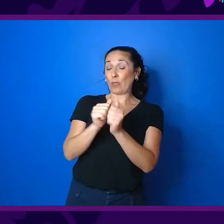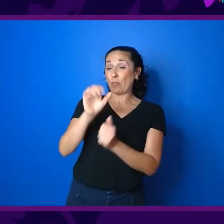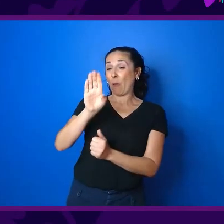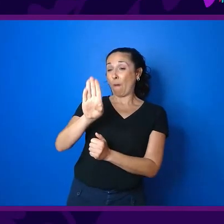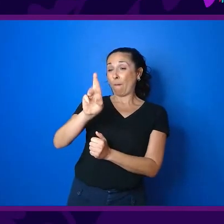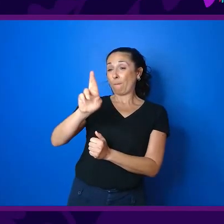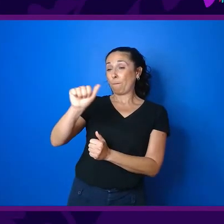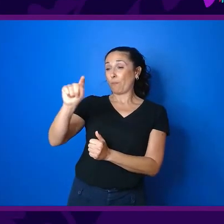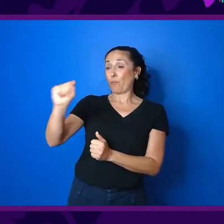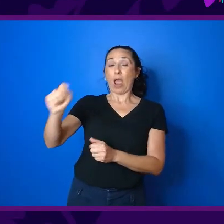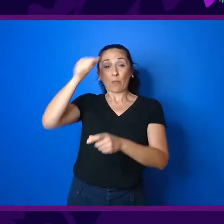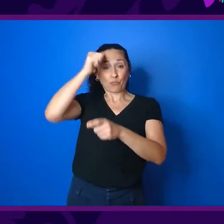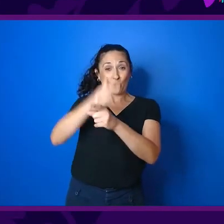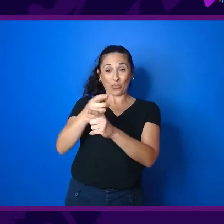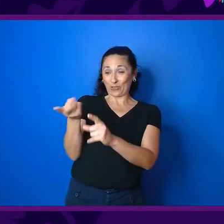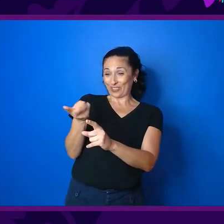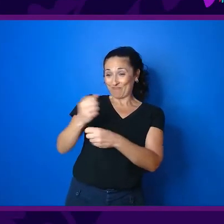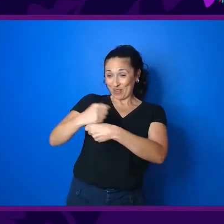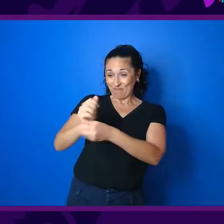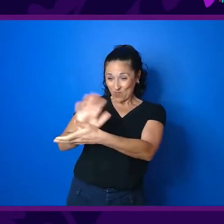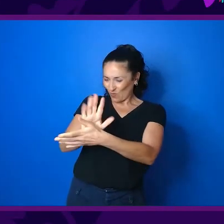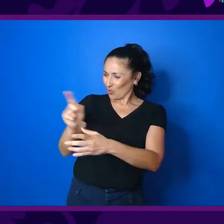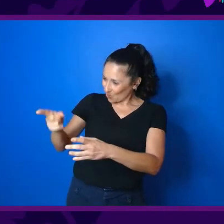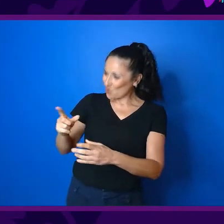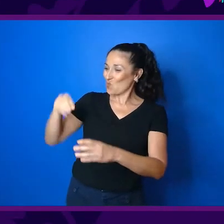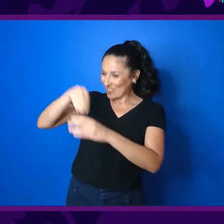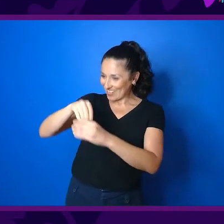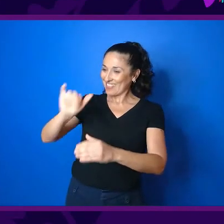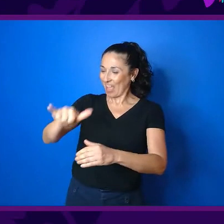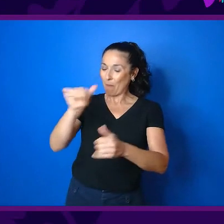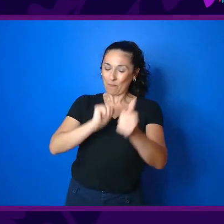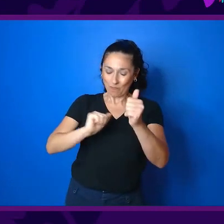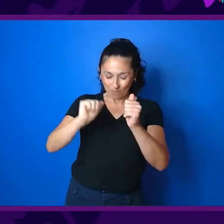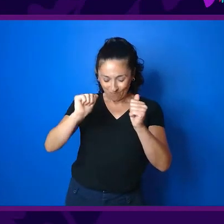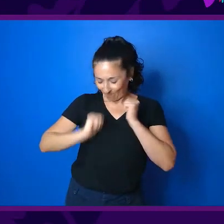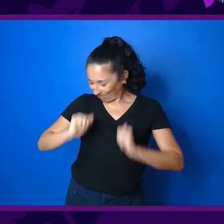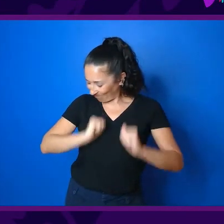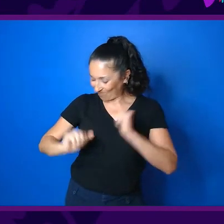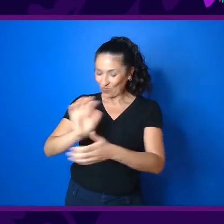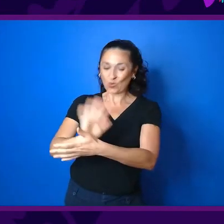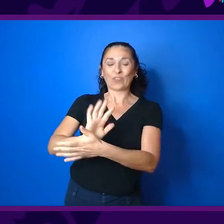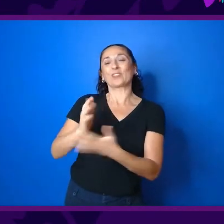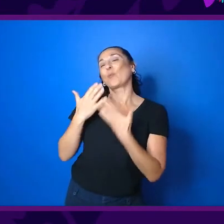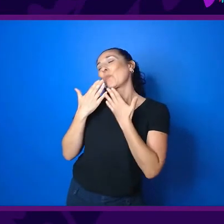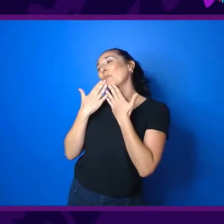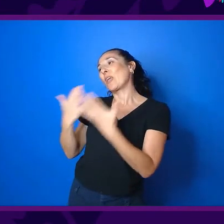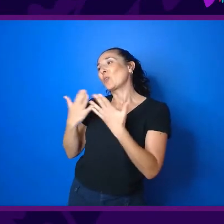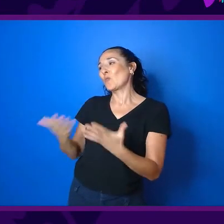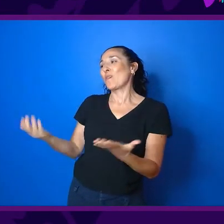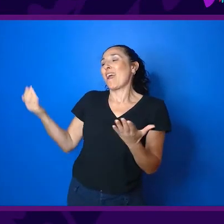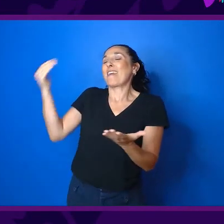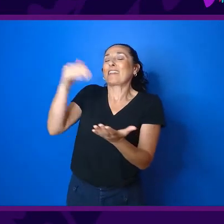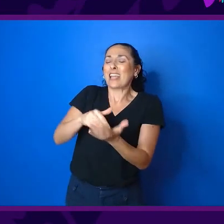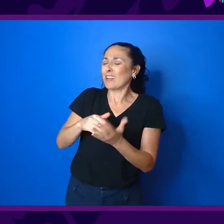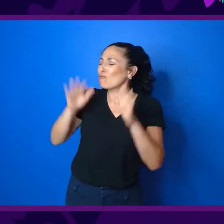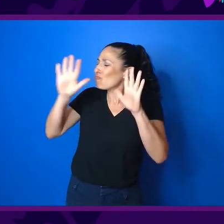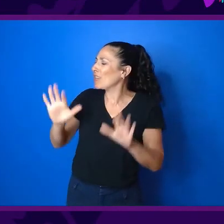that movie. So you've always been there with us. And thank you again. You did such a great job in